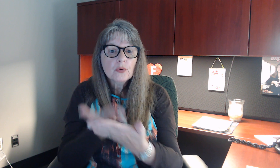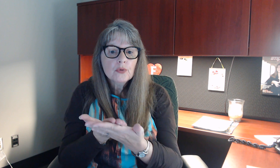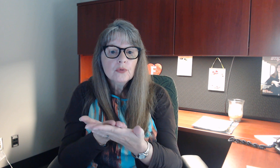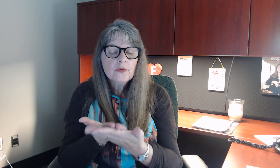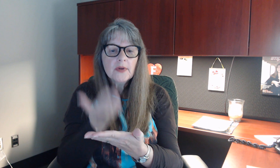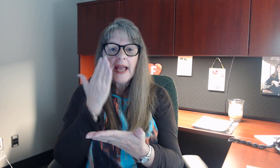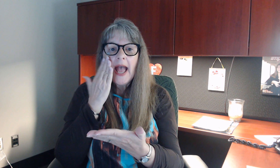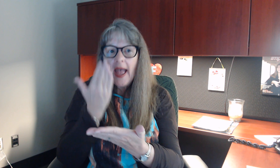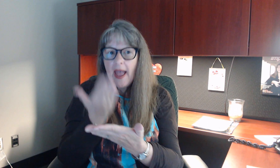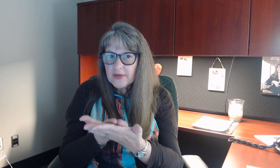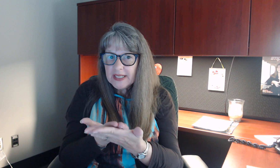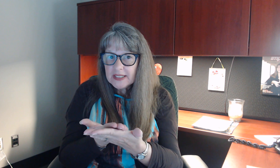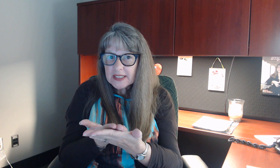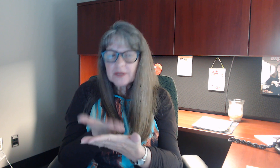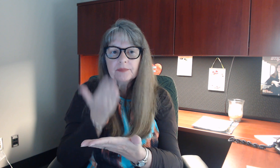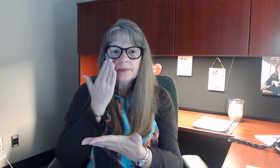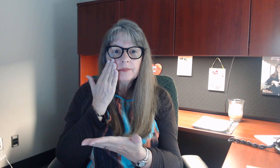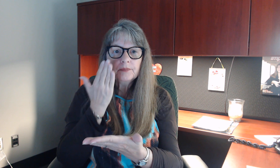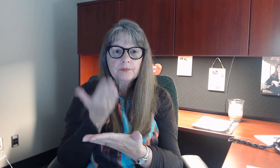Prove. Evidence.